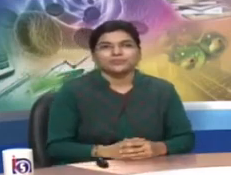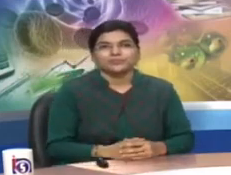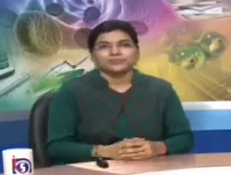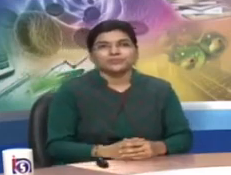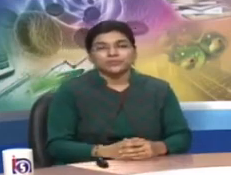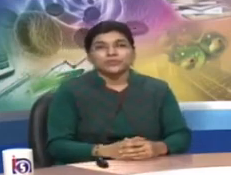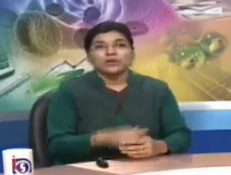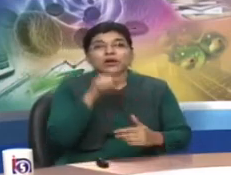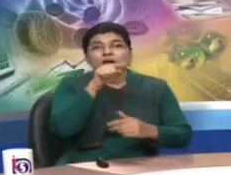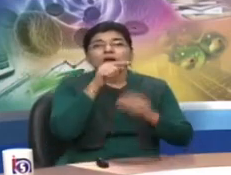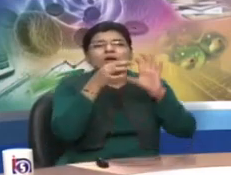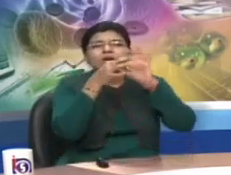Filling the blanks,